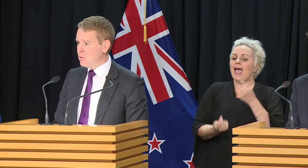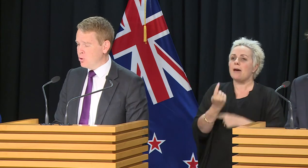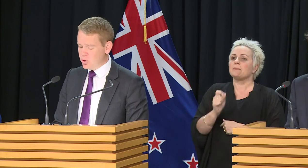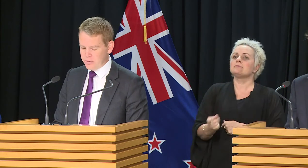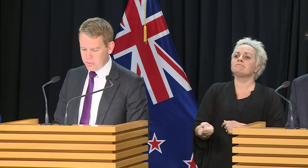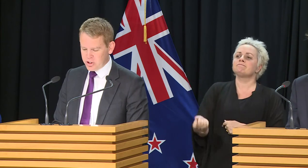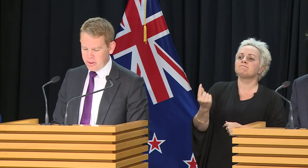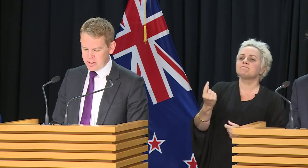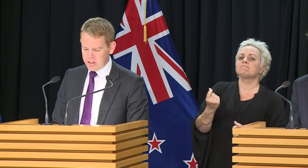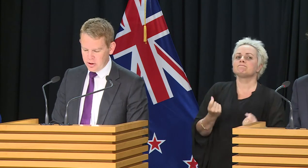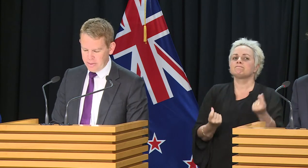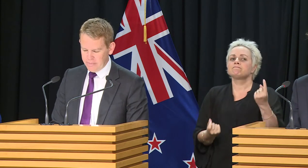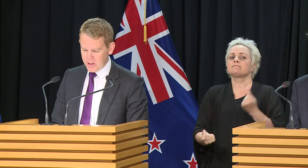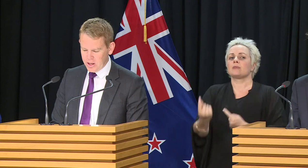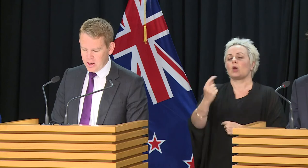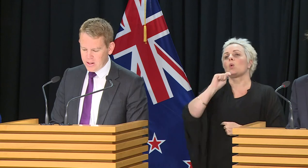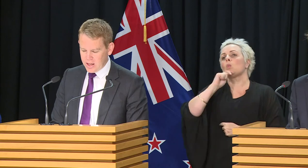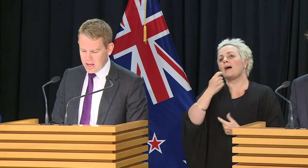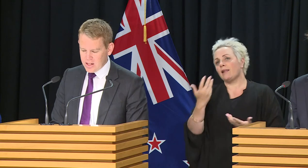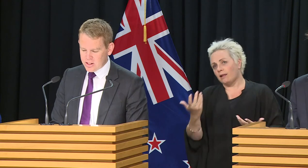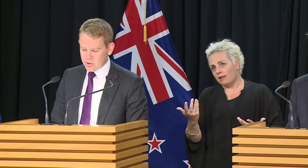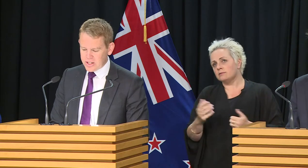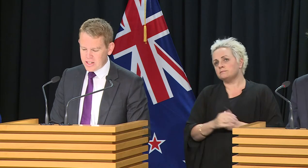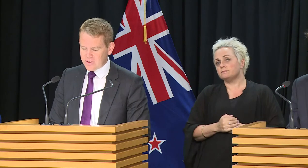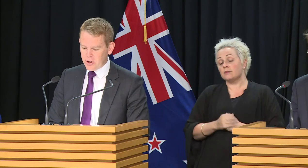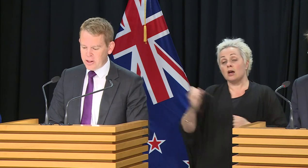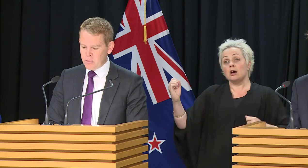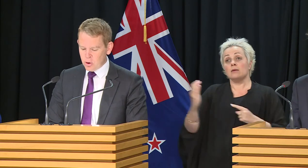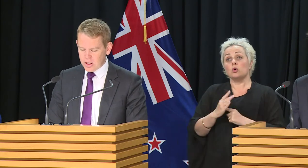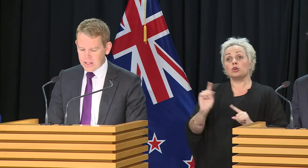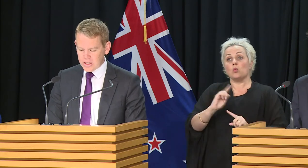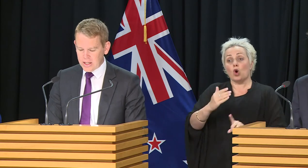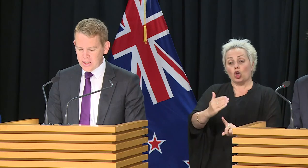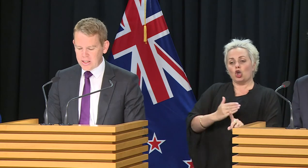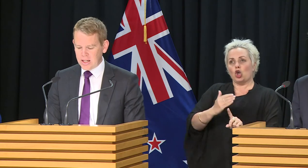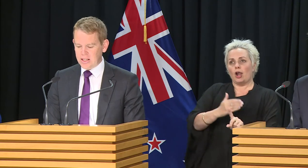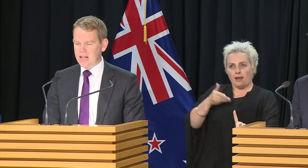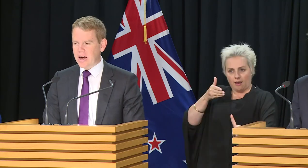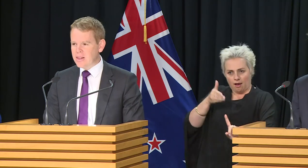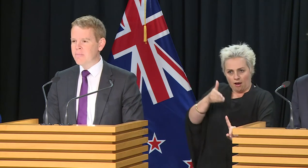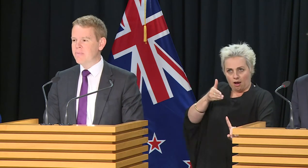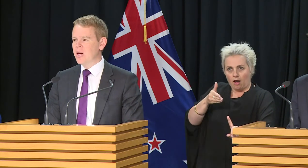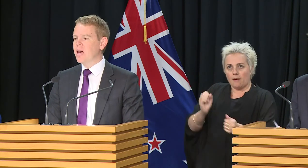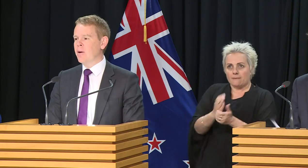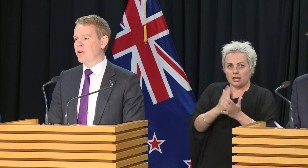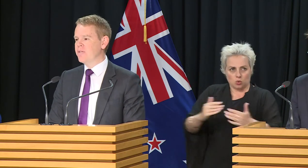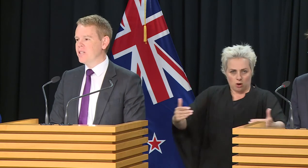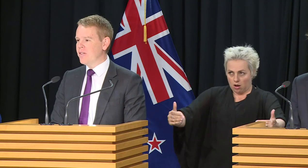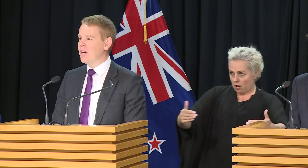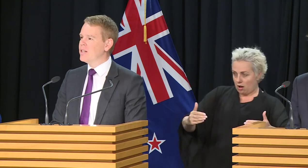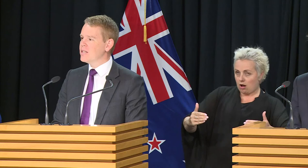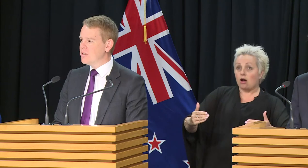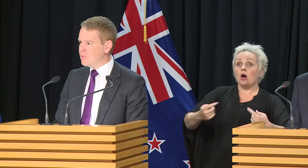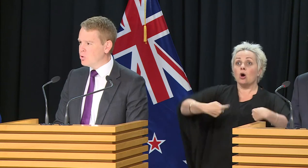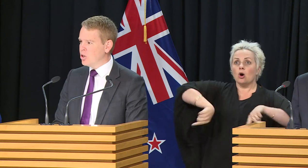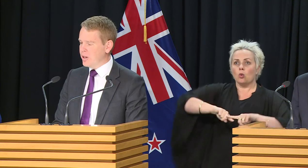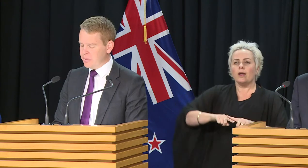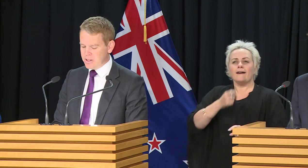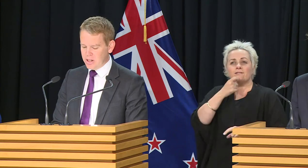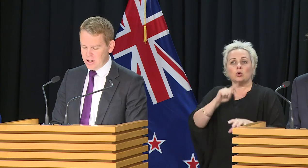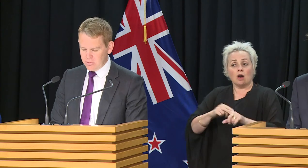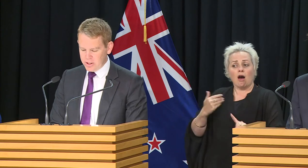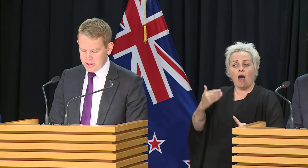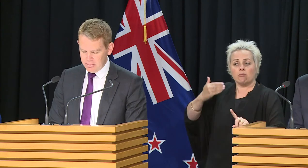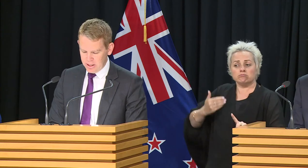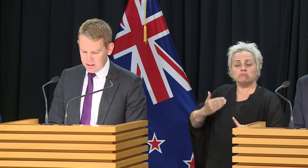cases emerge from time to time. The key is to identify them early, to contain them, and we have done that several